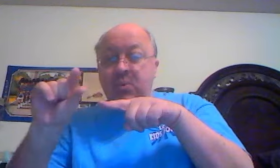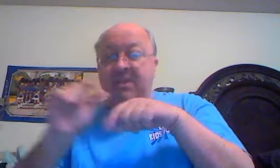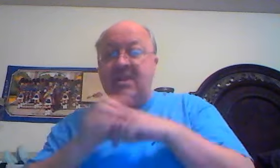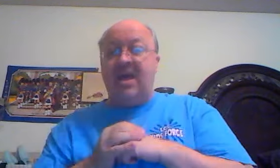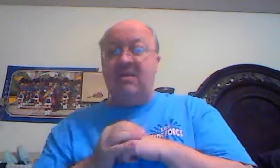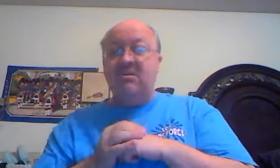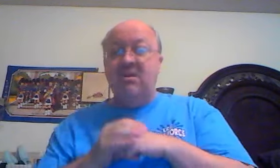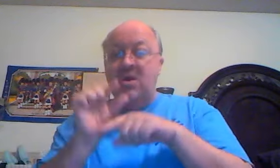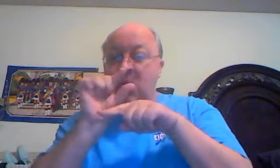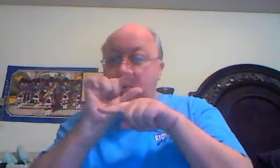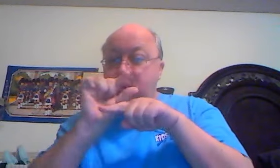thin layer.